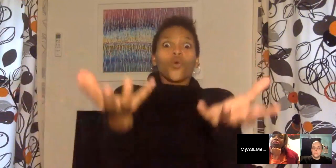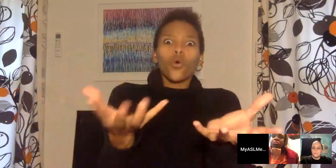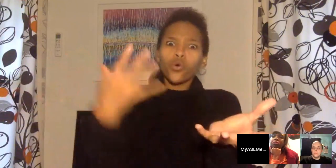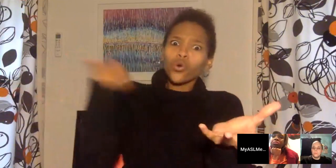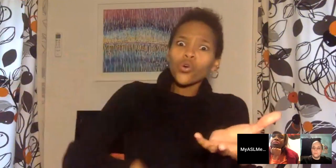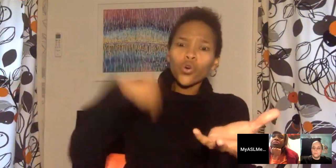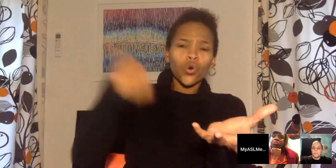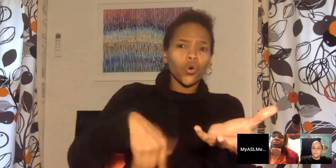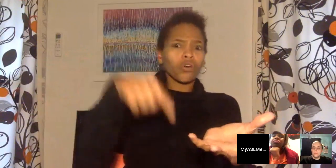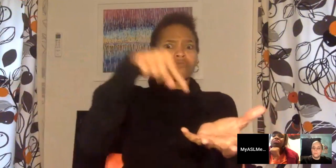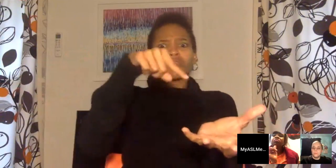Whew,